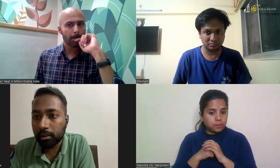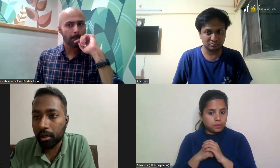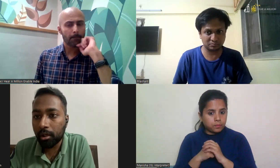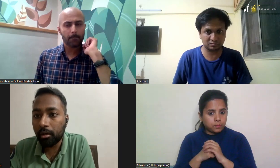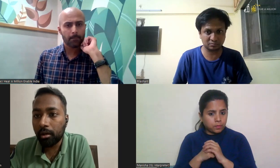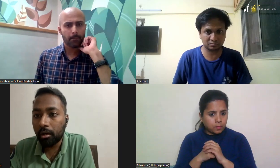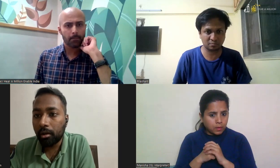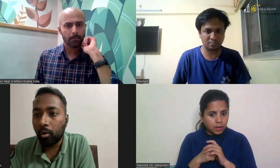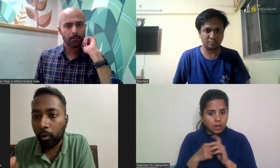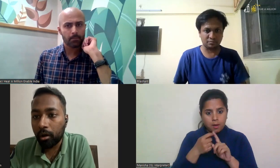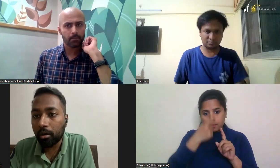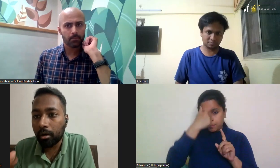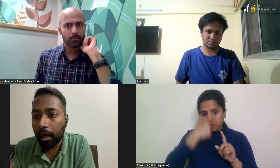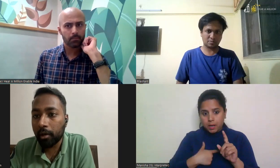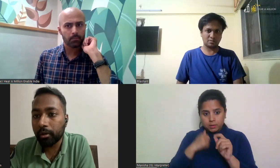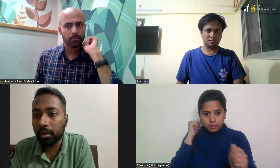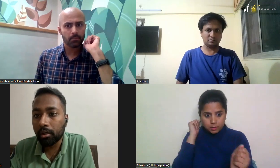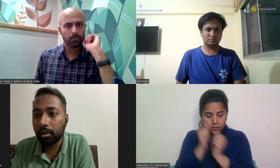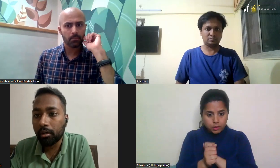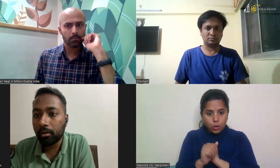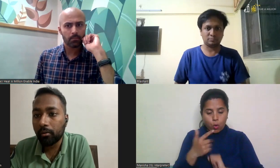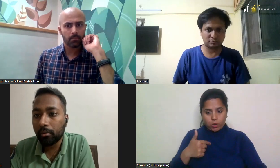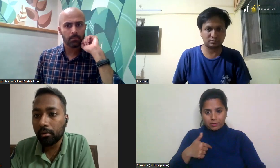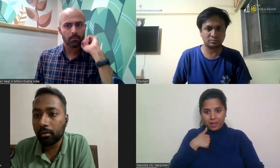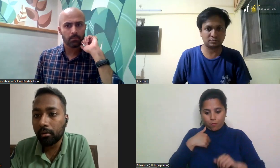personal accident, owner, driver.